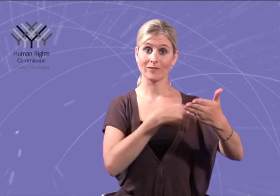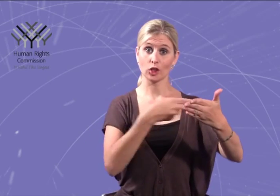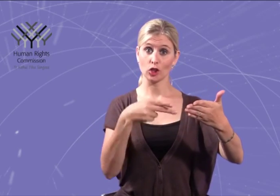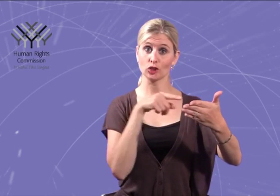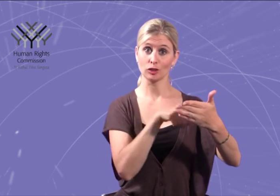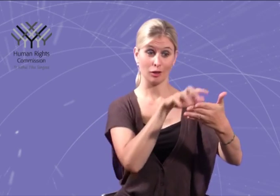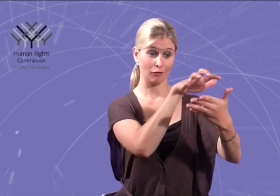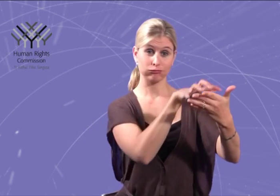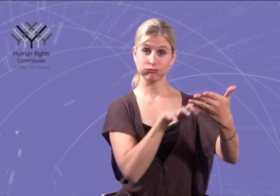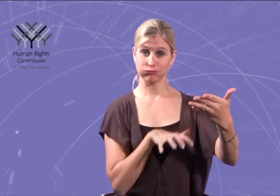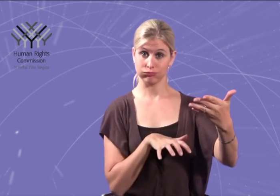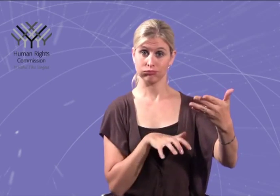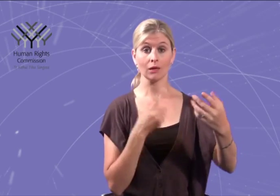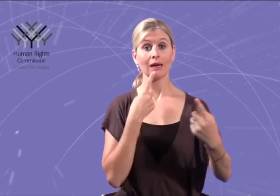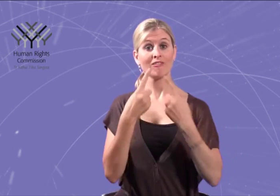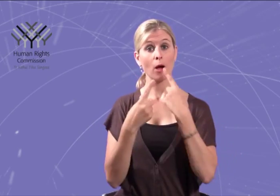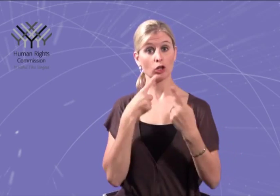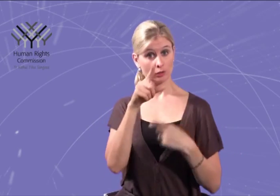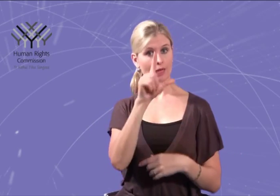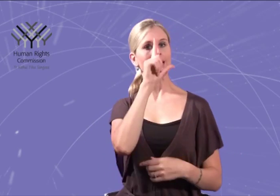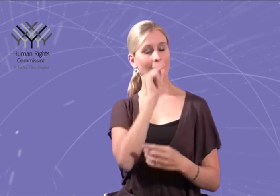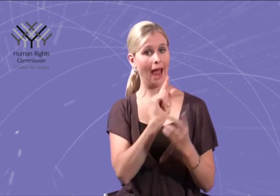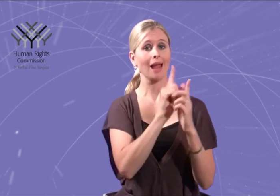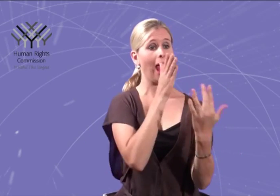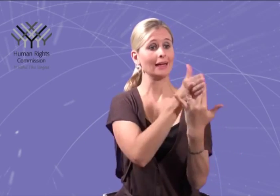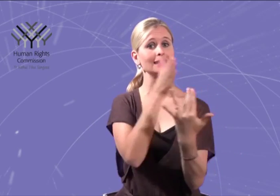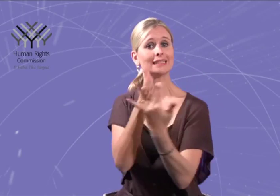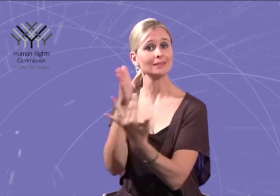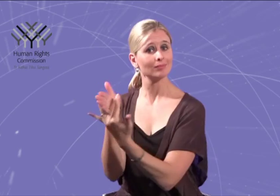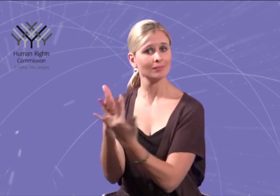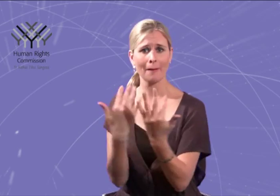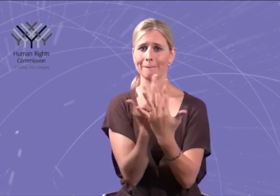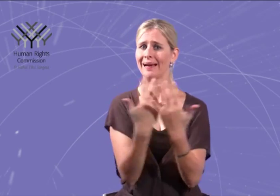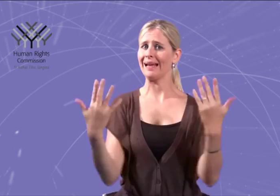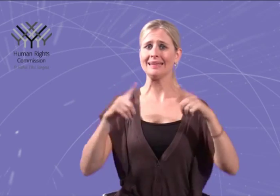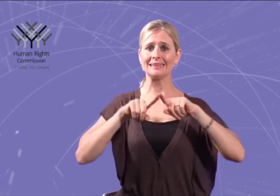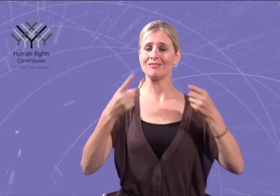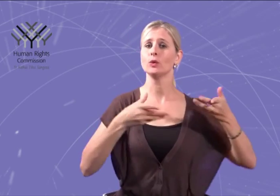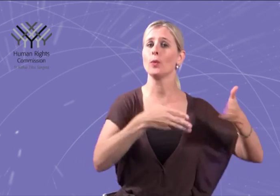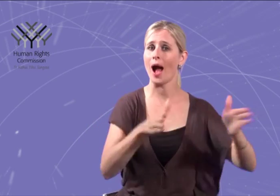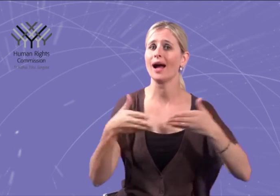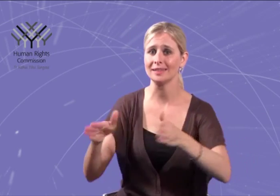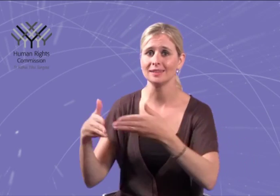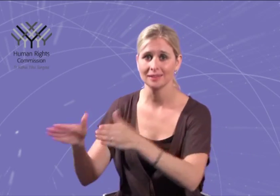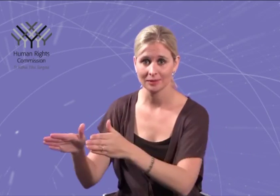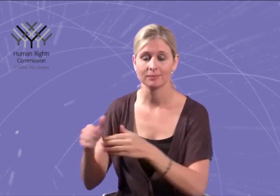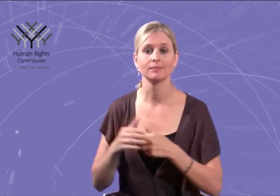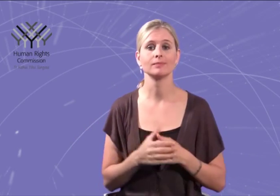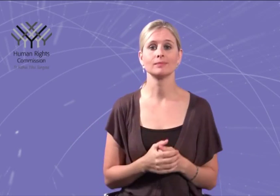How can I get a copy of the Disability Convention? You can access the information about the convention in